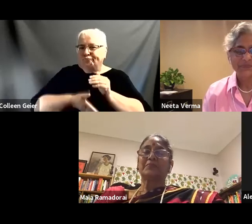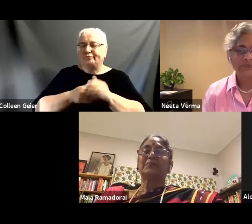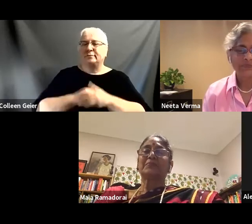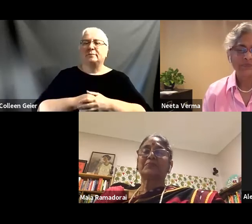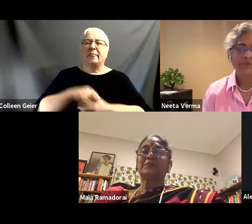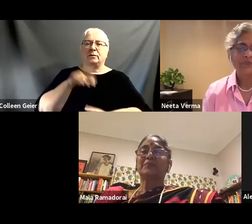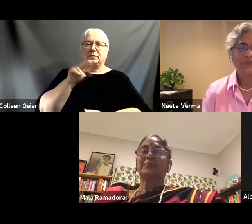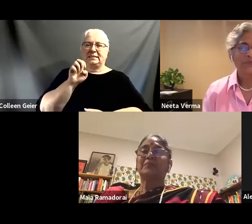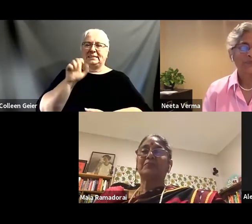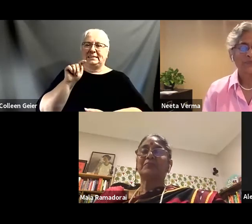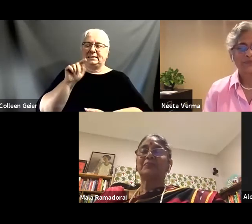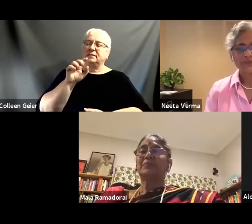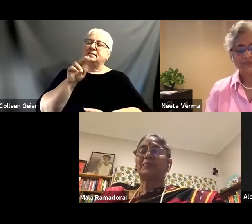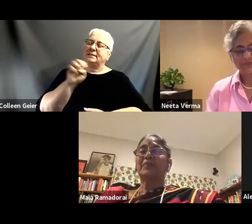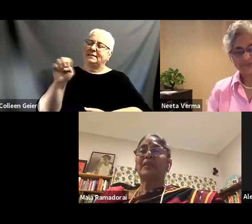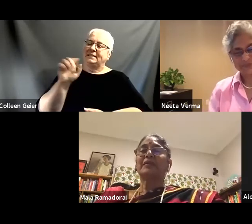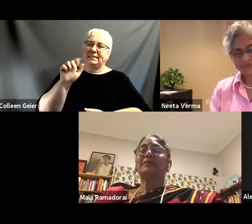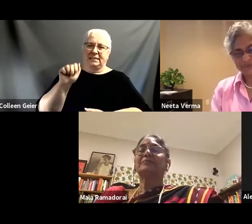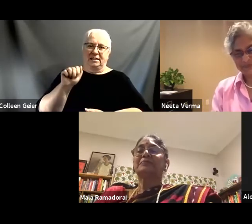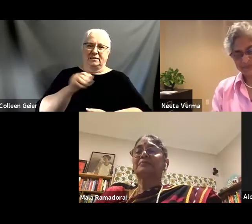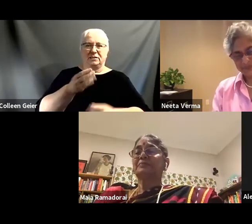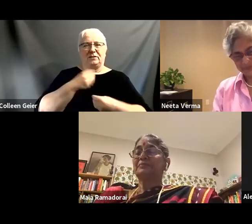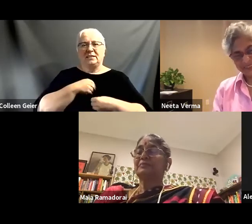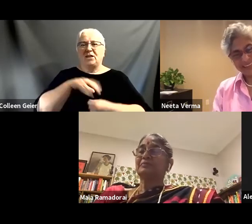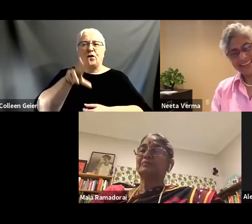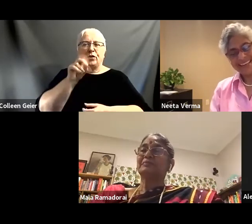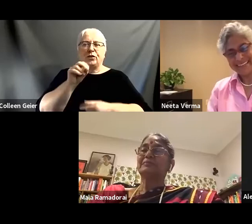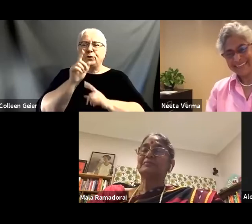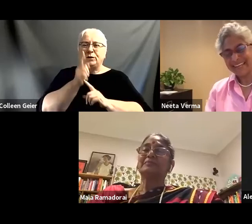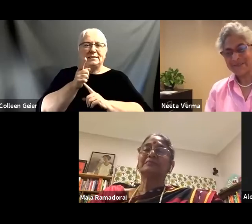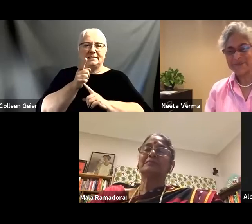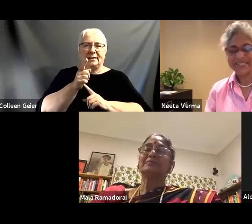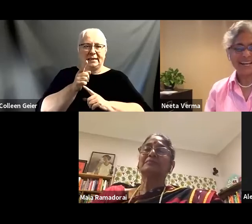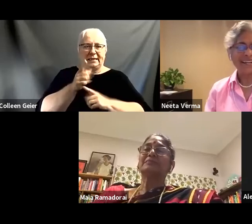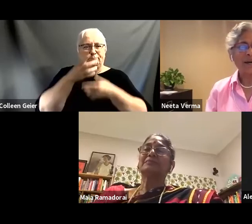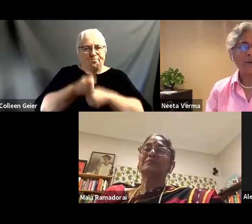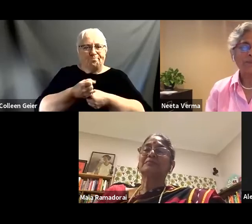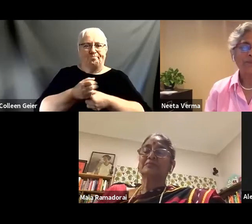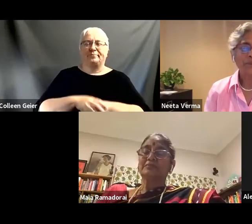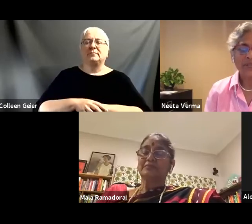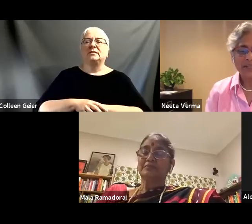you would give us your 30 seconds takeaway, please. Thank you, Michelle.